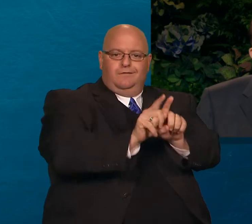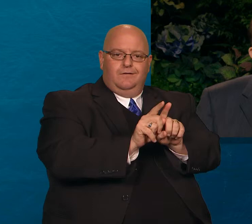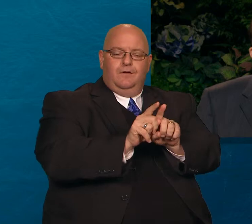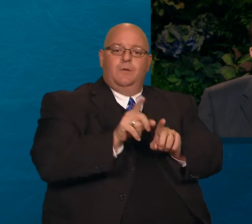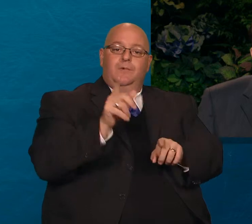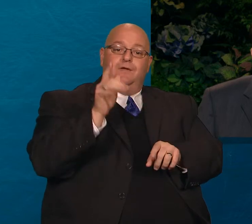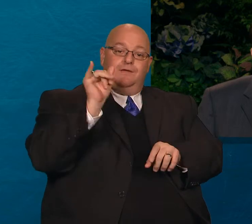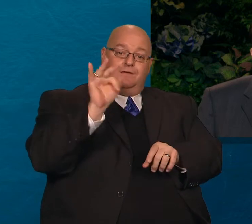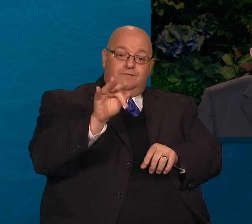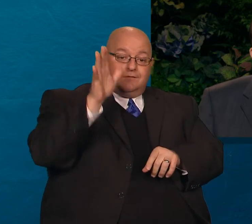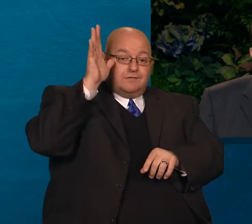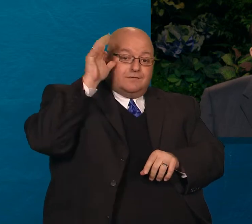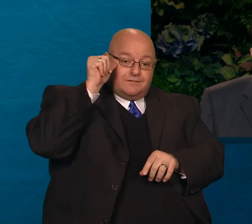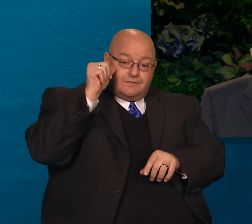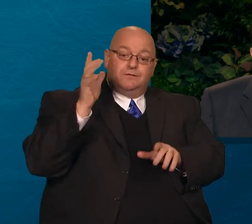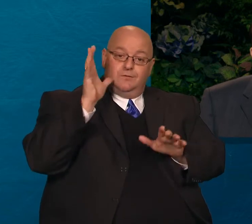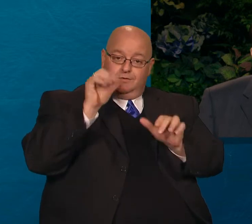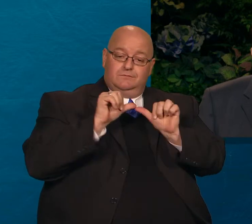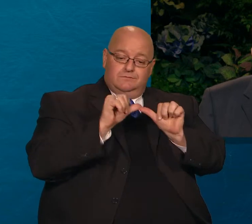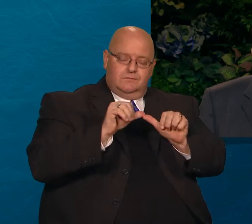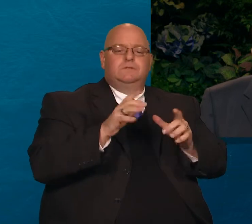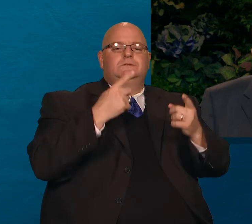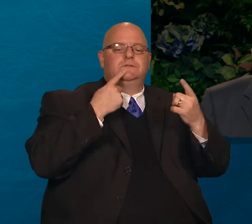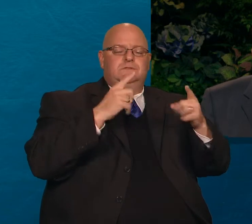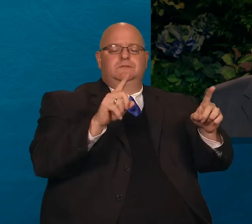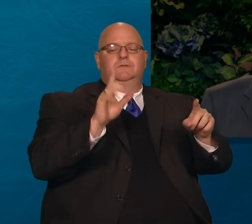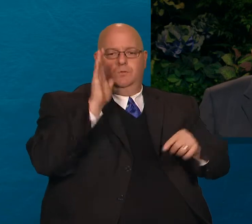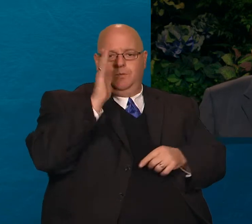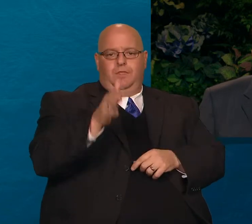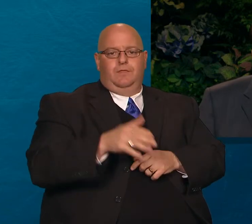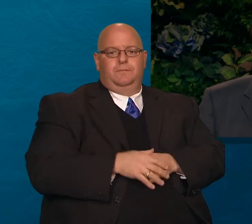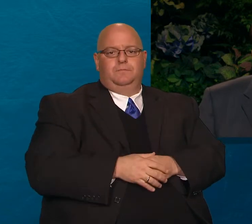you're persistent, you will succeed.